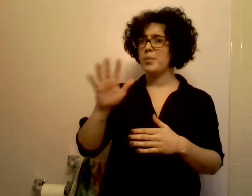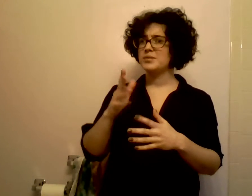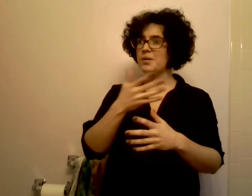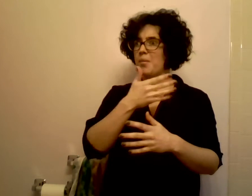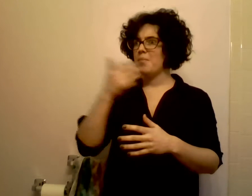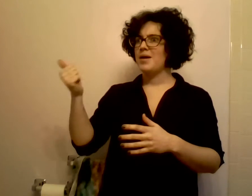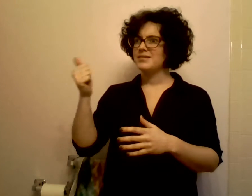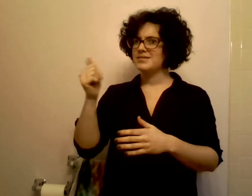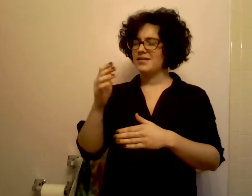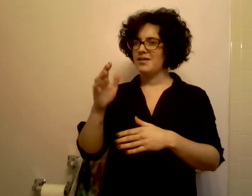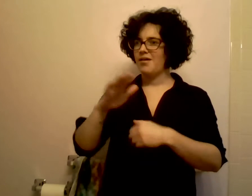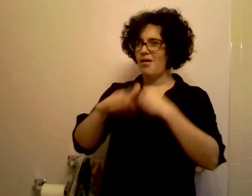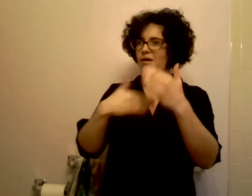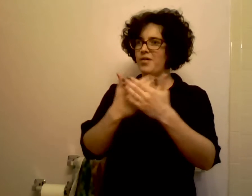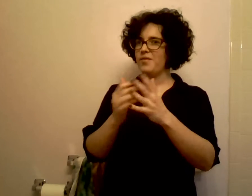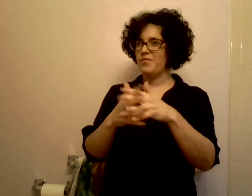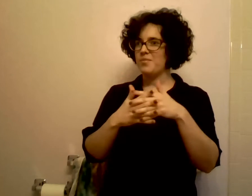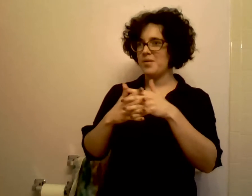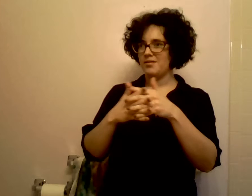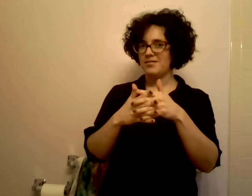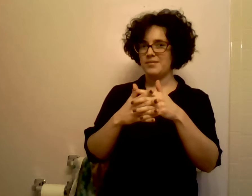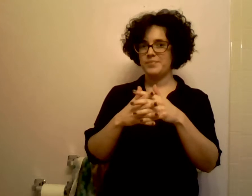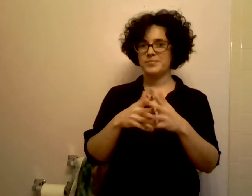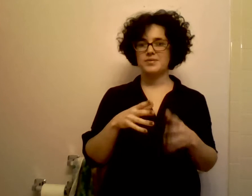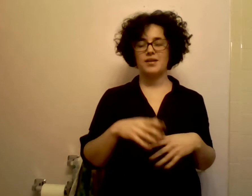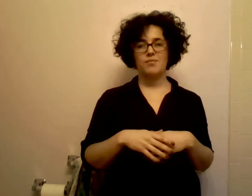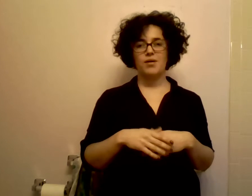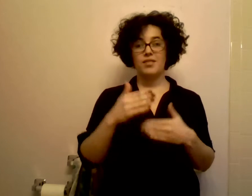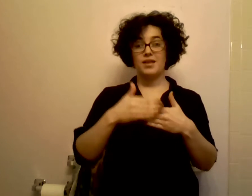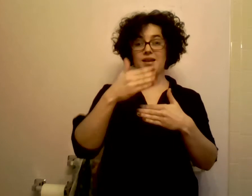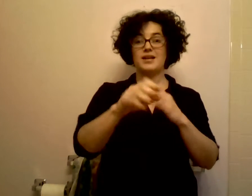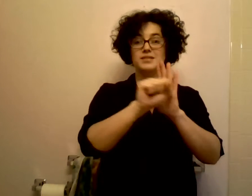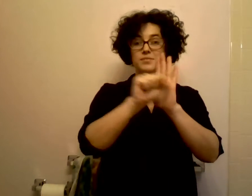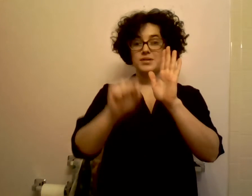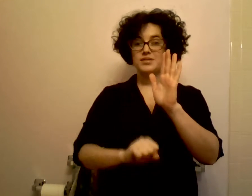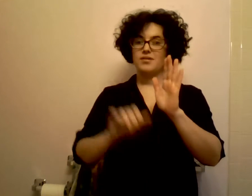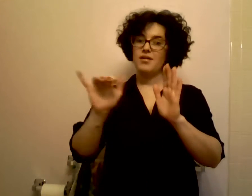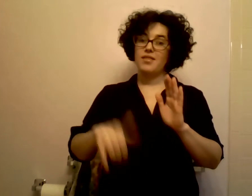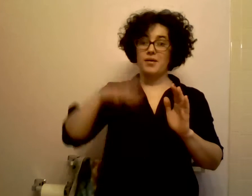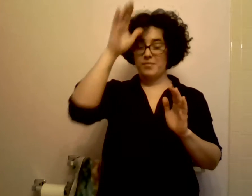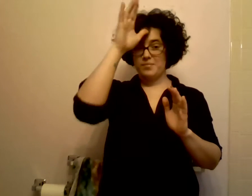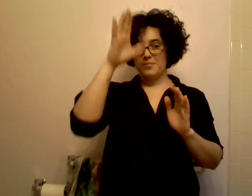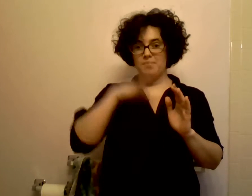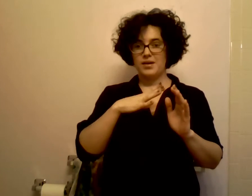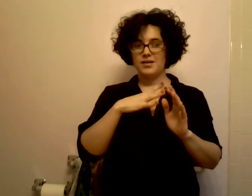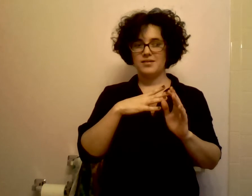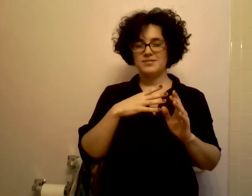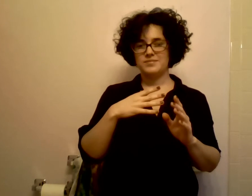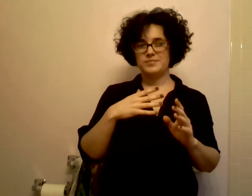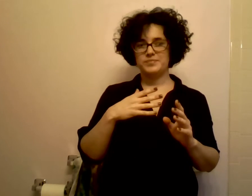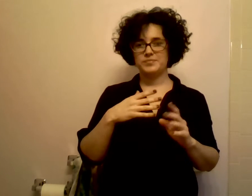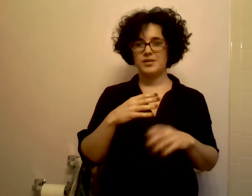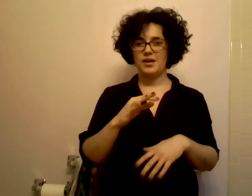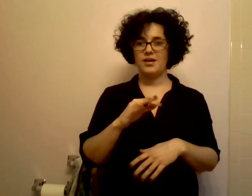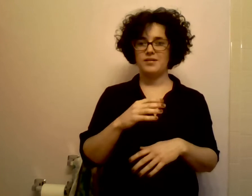term, that student pulled a 4.0 grade point average. The only thing that had changed were his